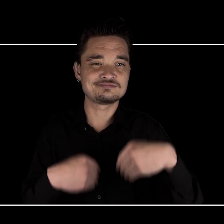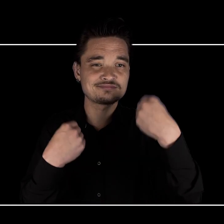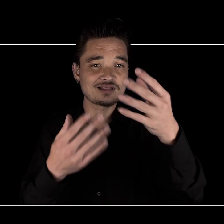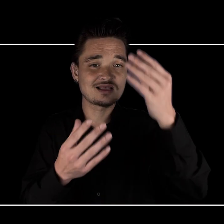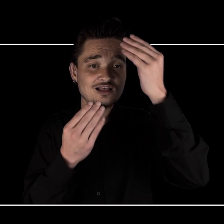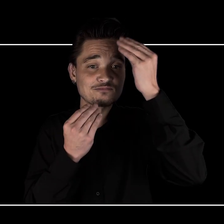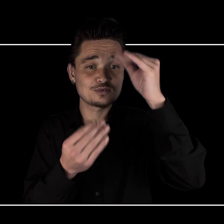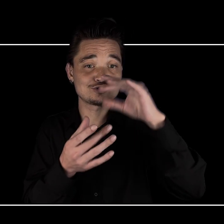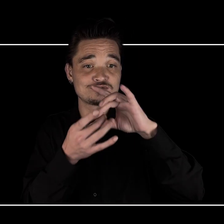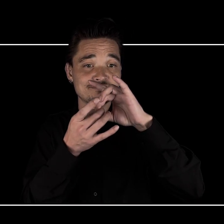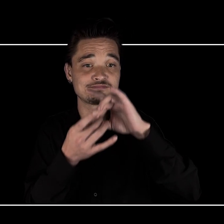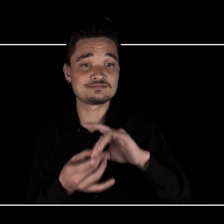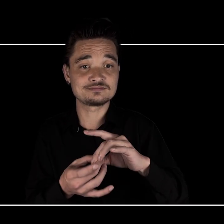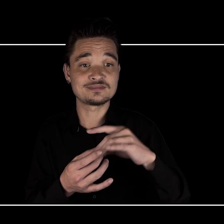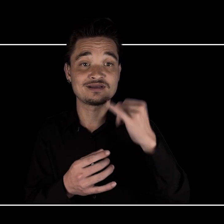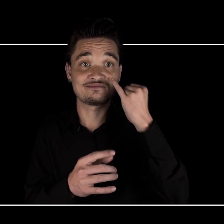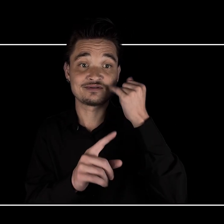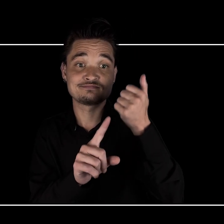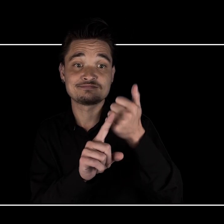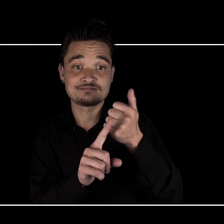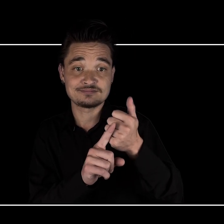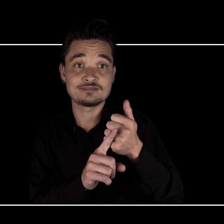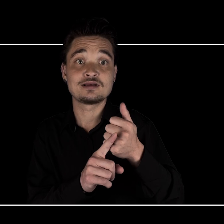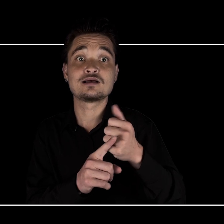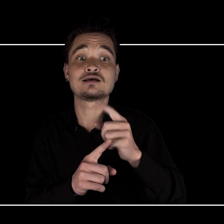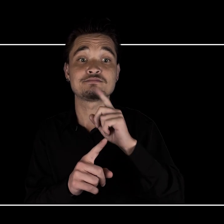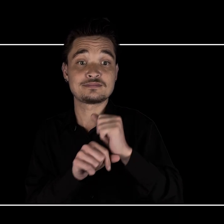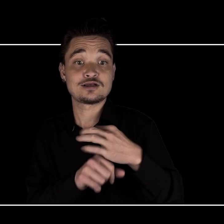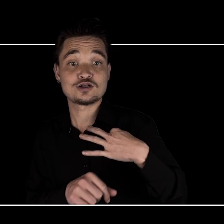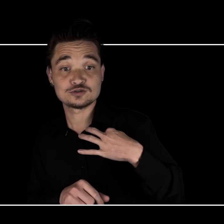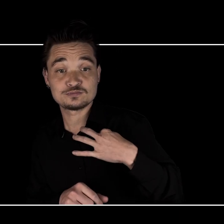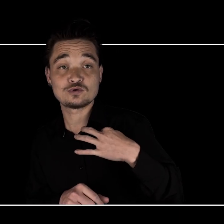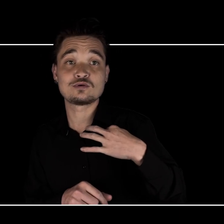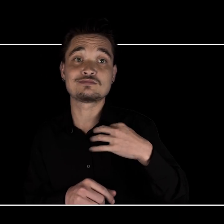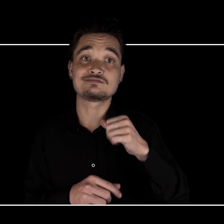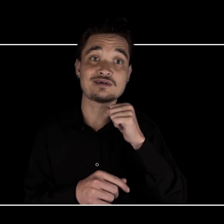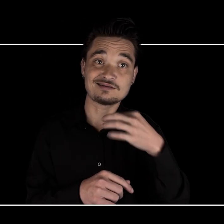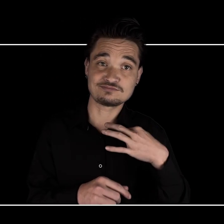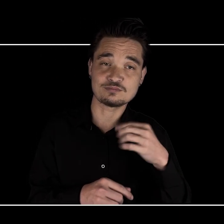information to confirm whether or not you are eligible to receive a